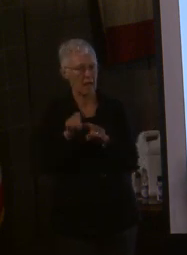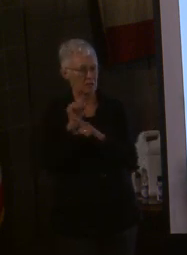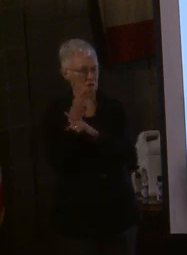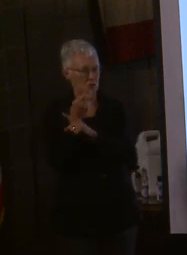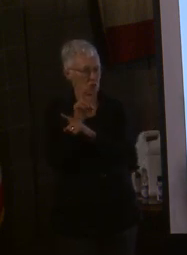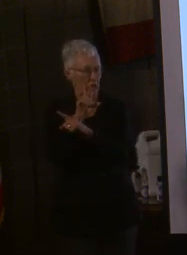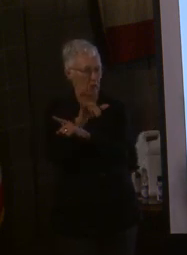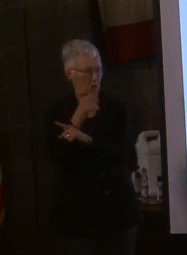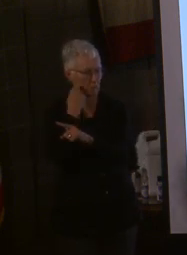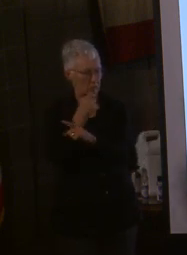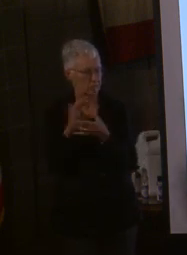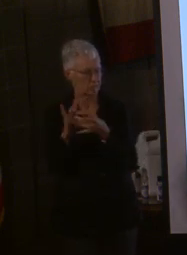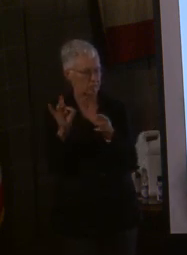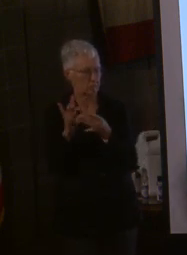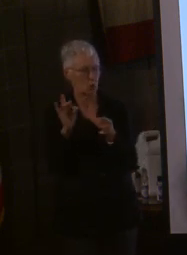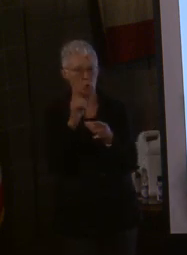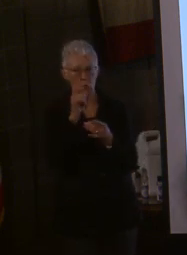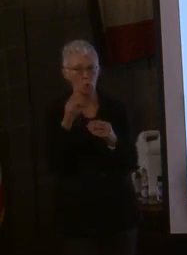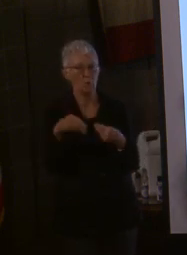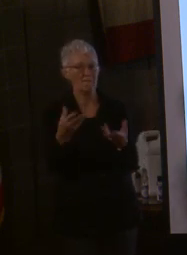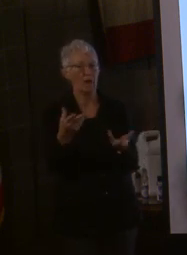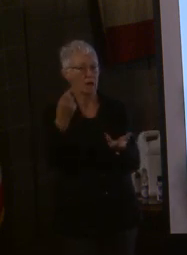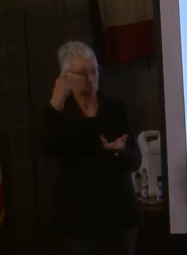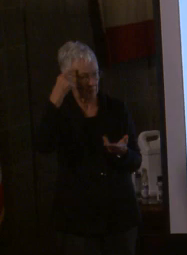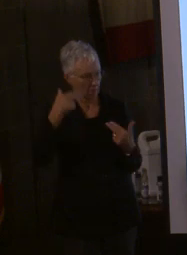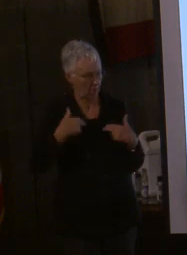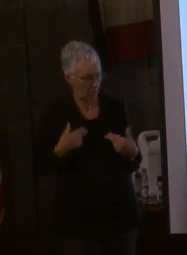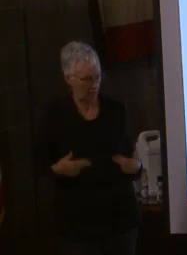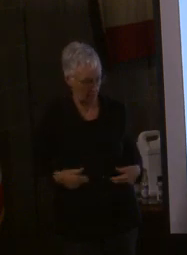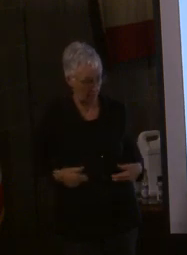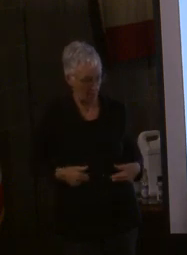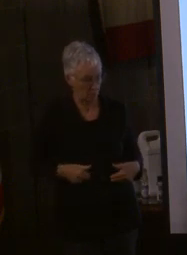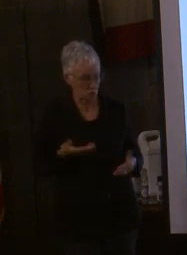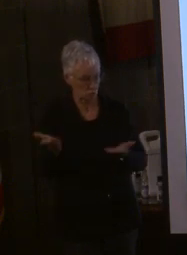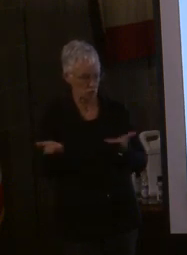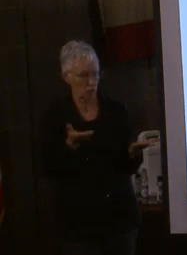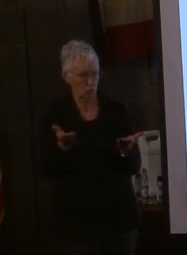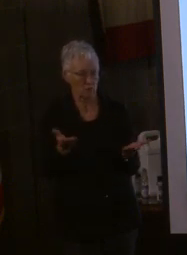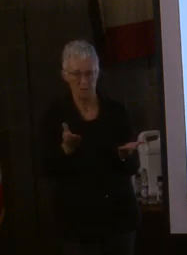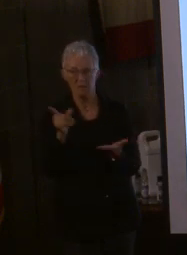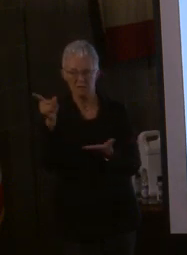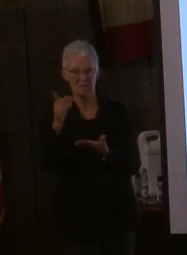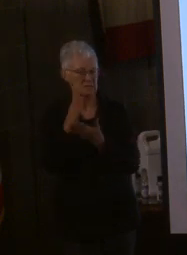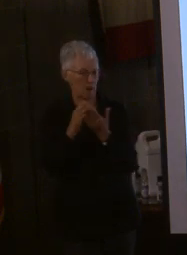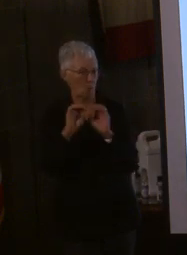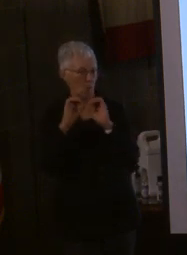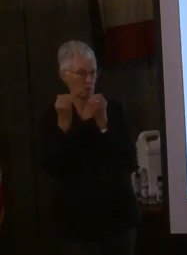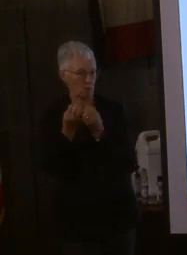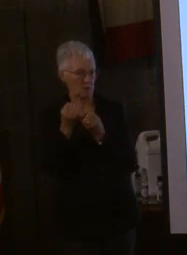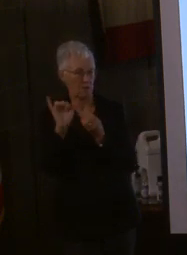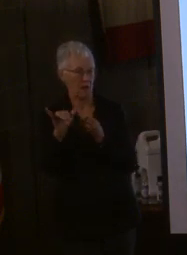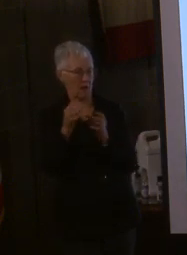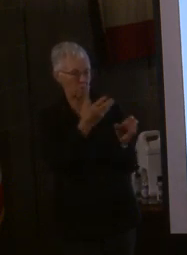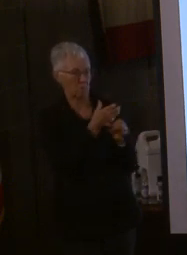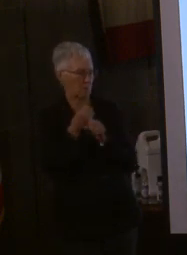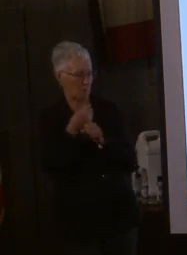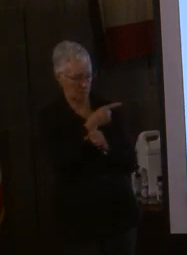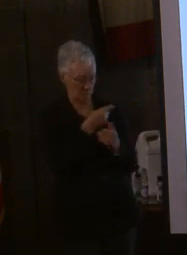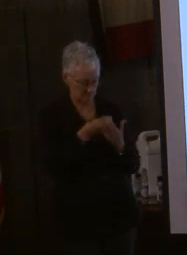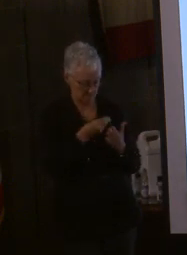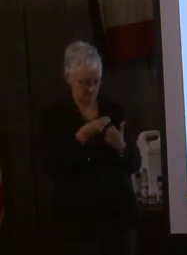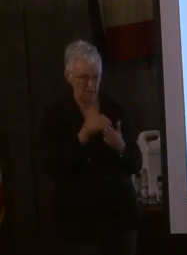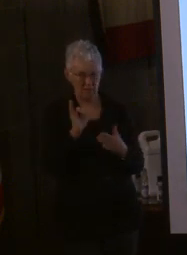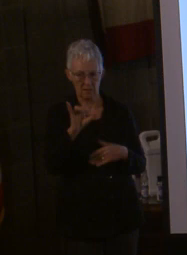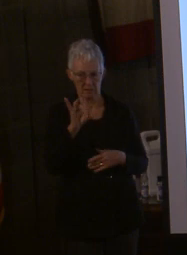are providing mental health care services. They were some of the organizations that were available to get these CARES Act funding. So that was the